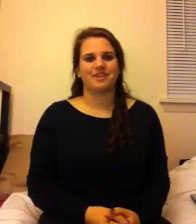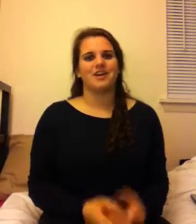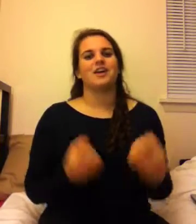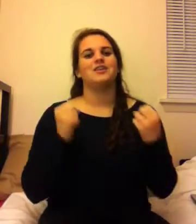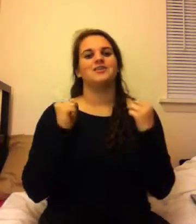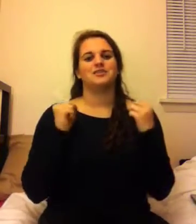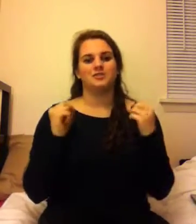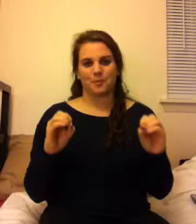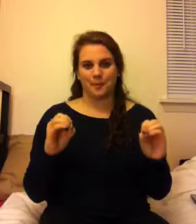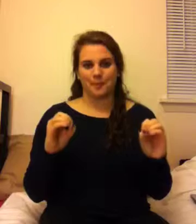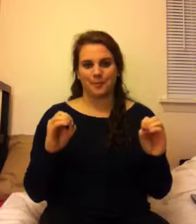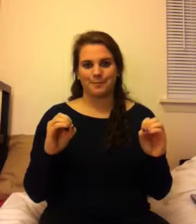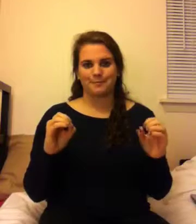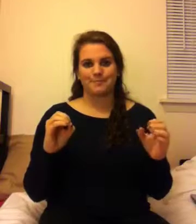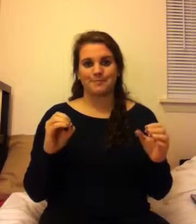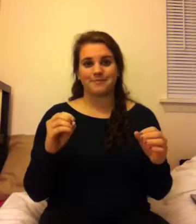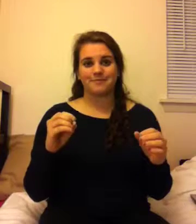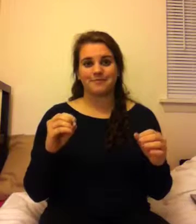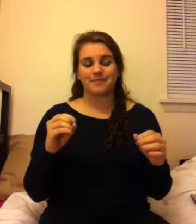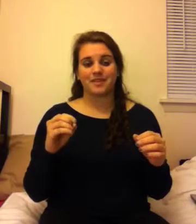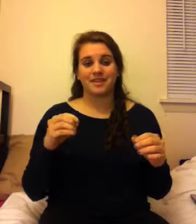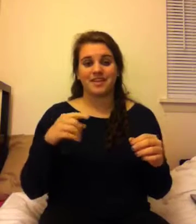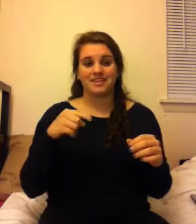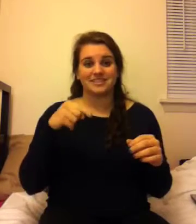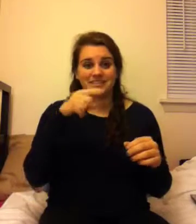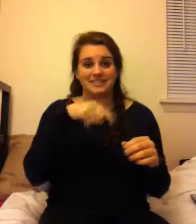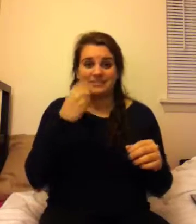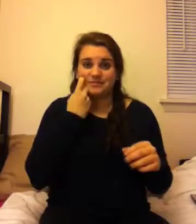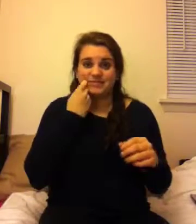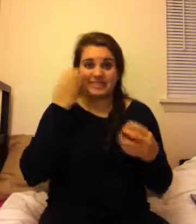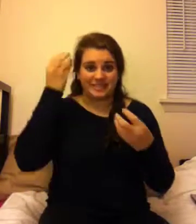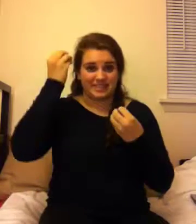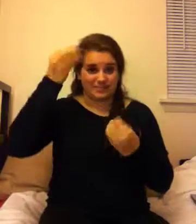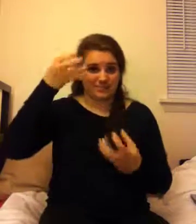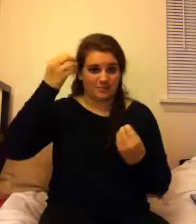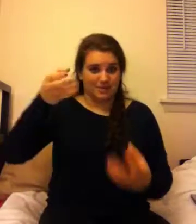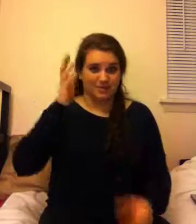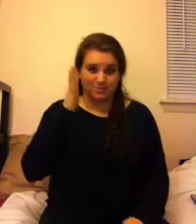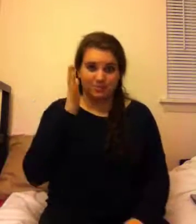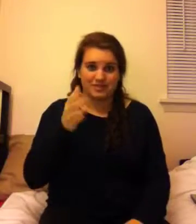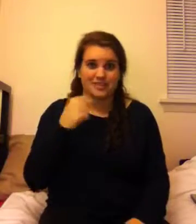learned something and that it will help make your note-taking job that much easier.